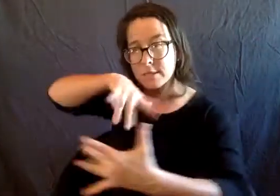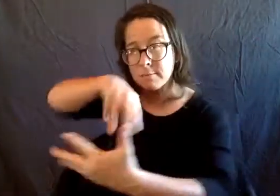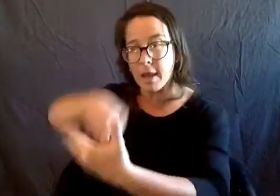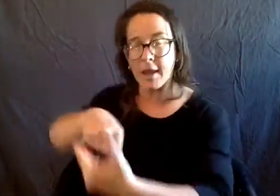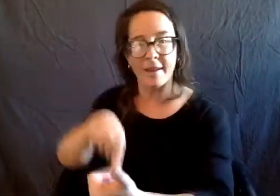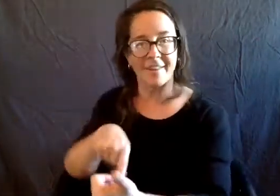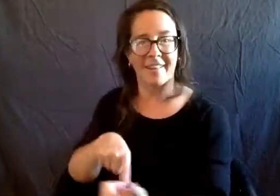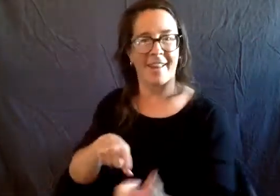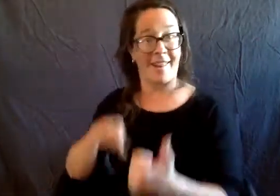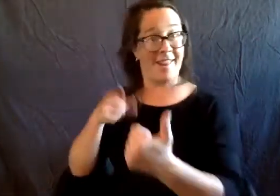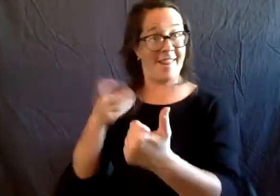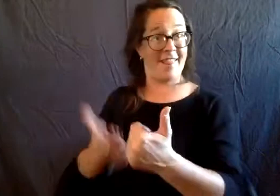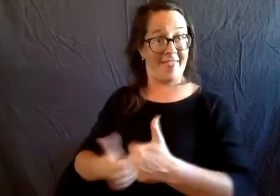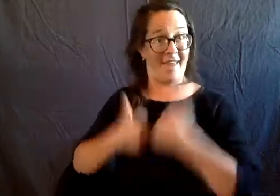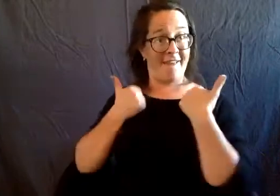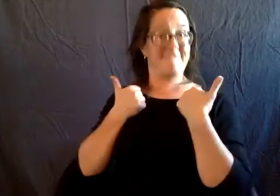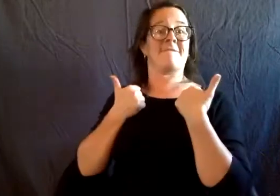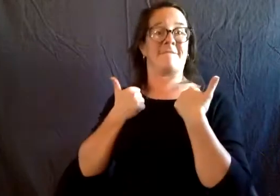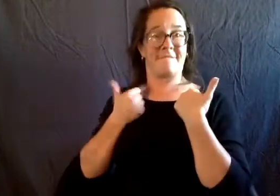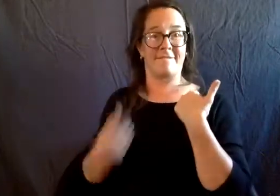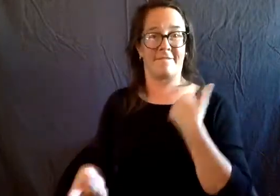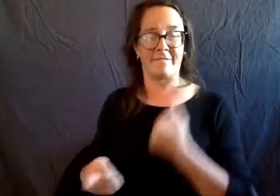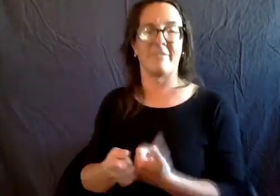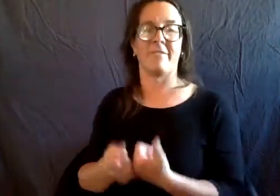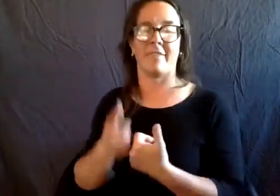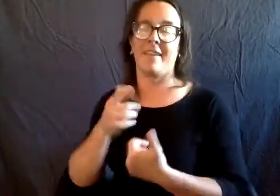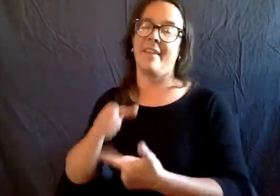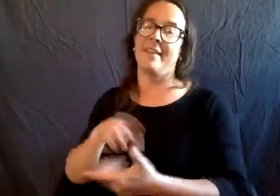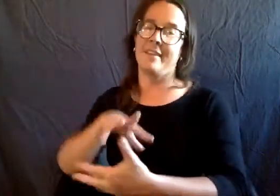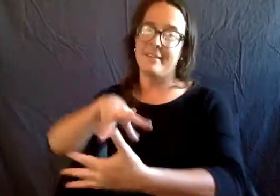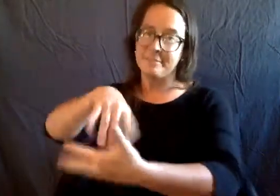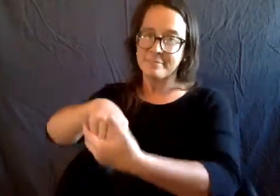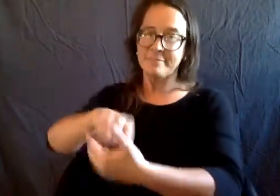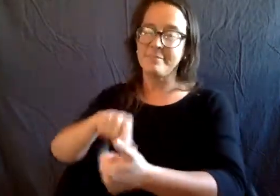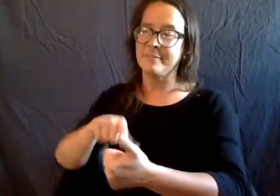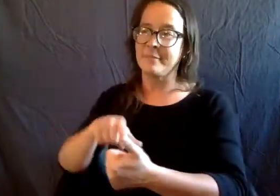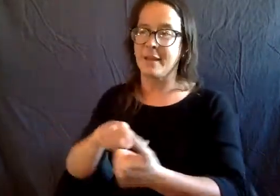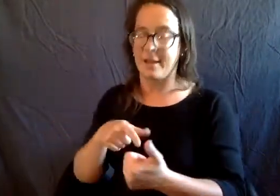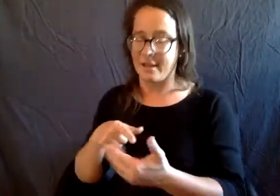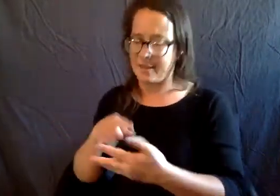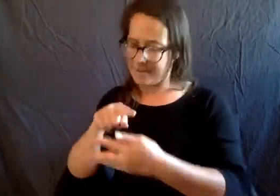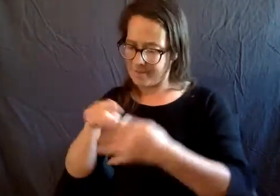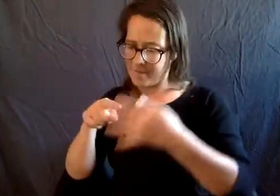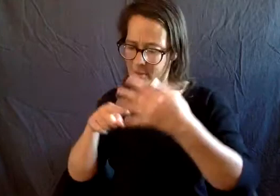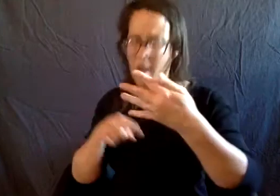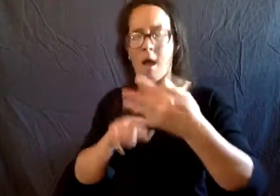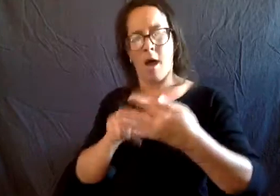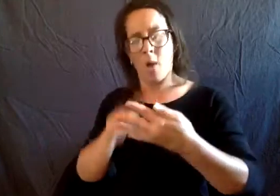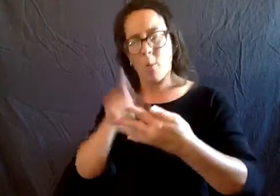found one person who had what I was looking for, as a sponsor. And it was just like, well, that